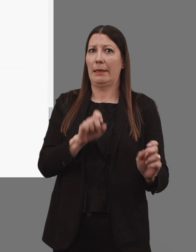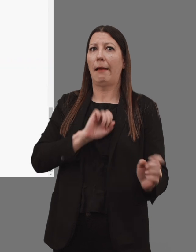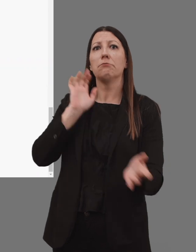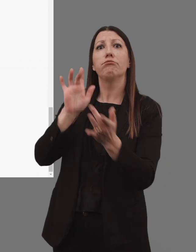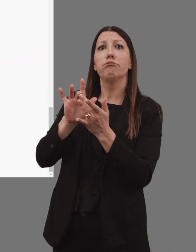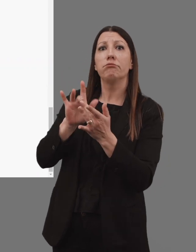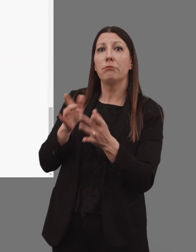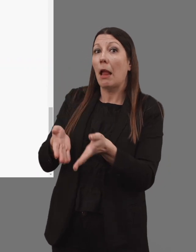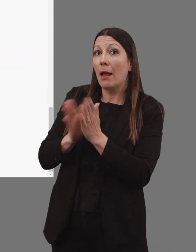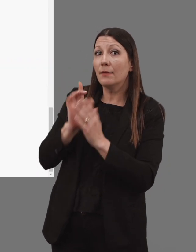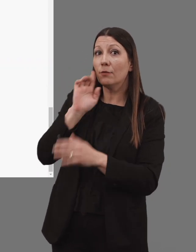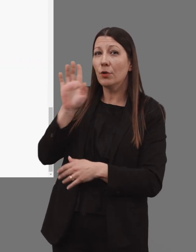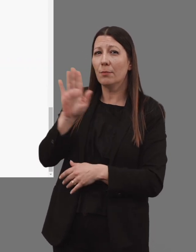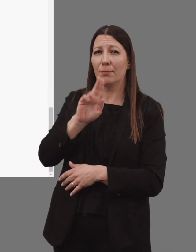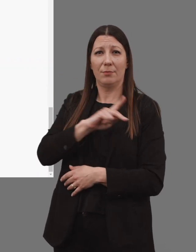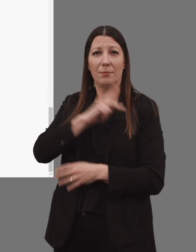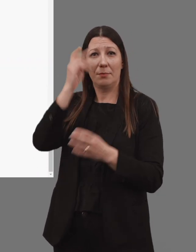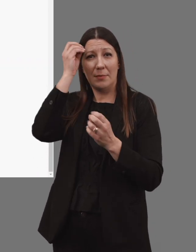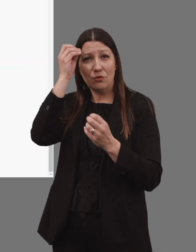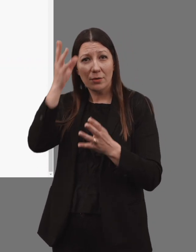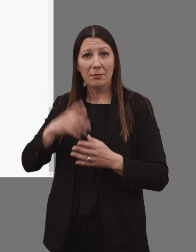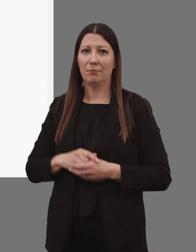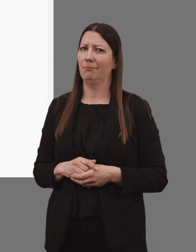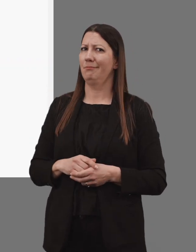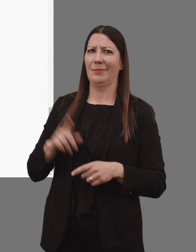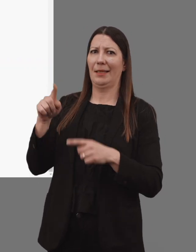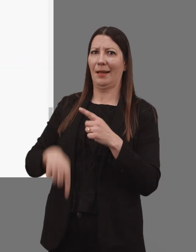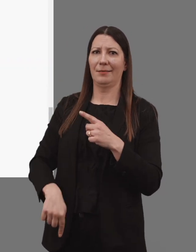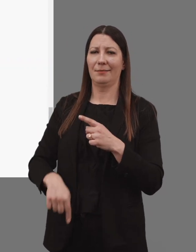information or your application information at all.